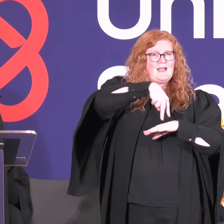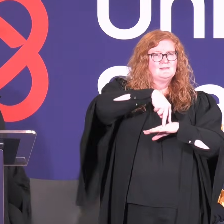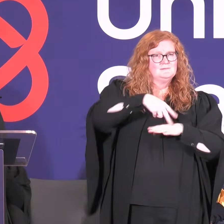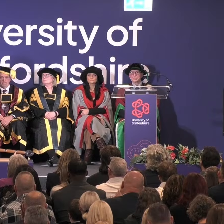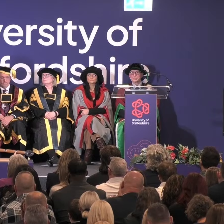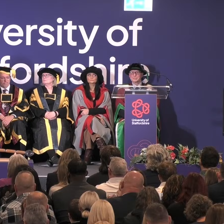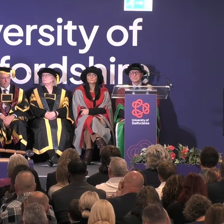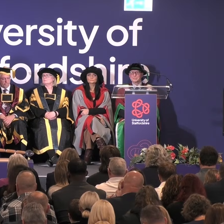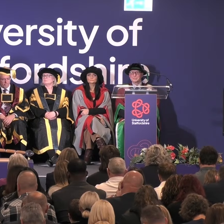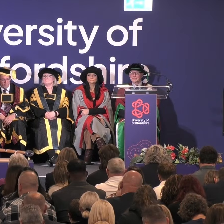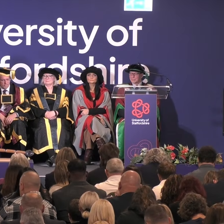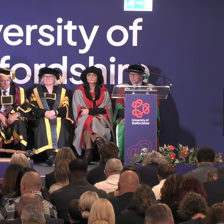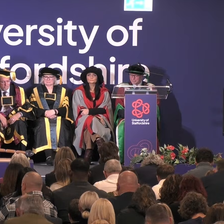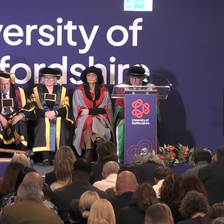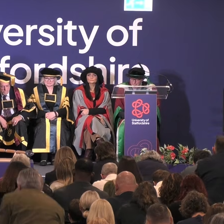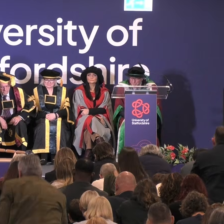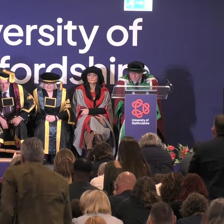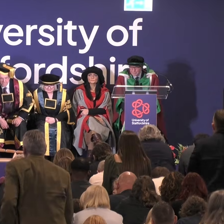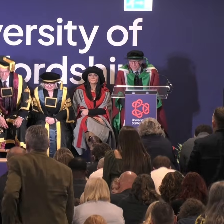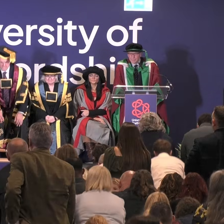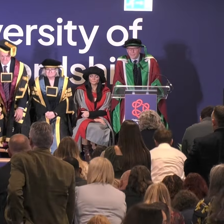stand.